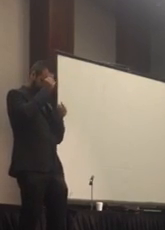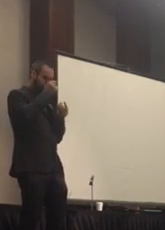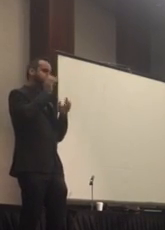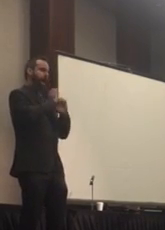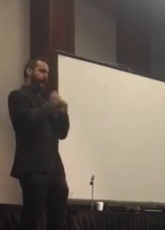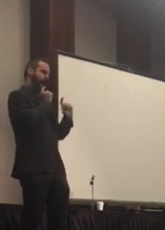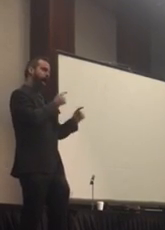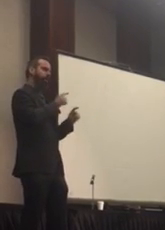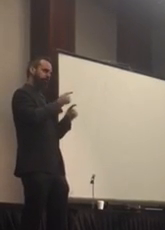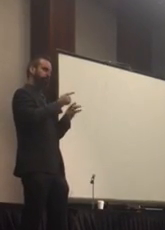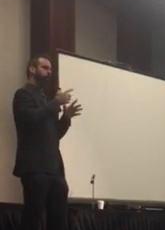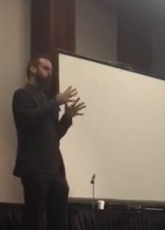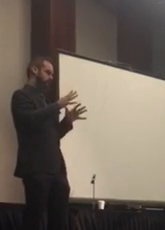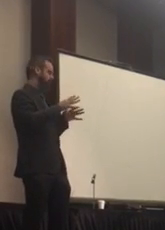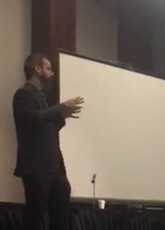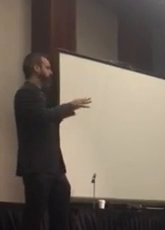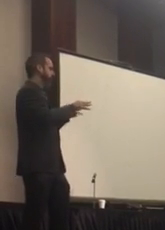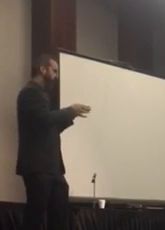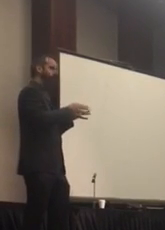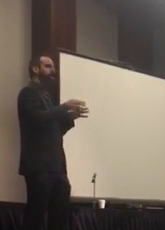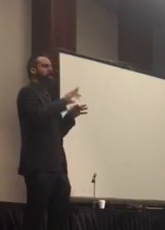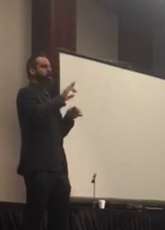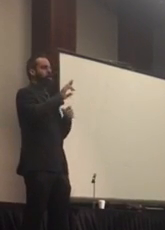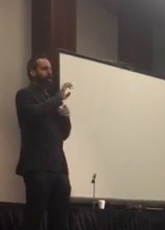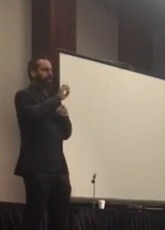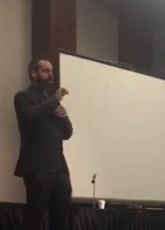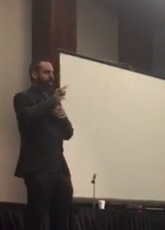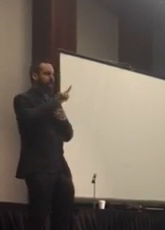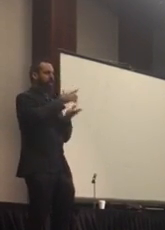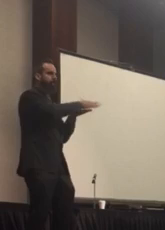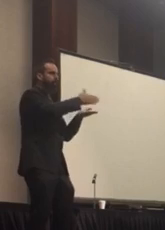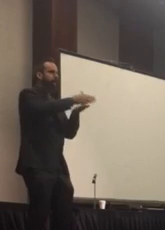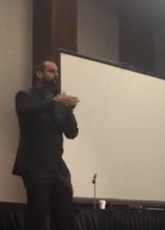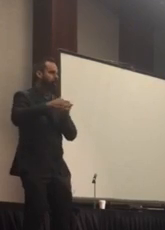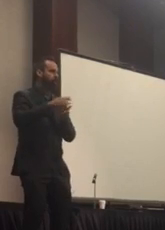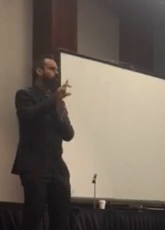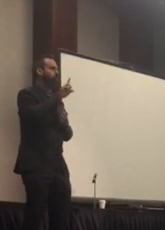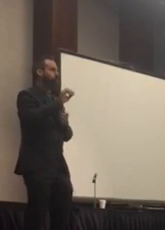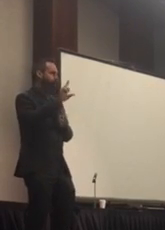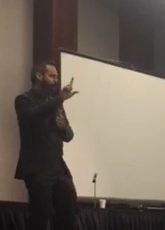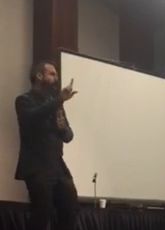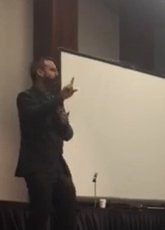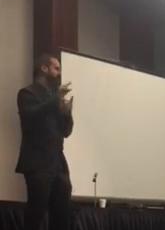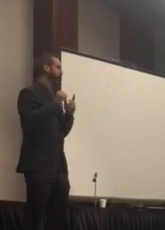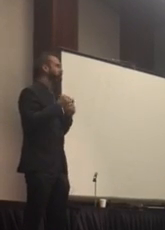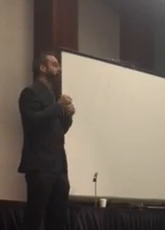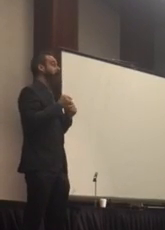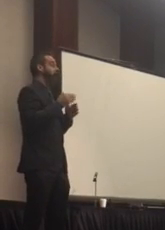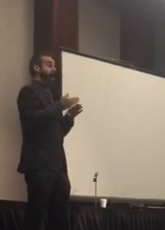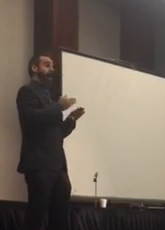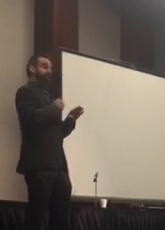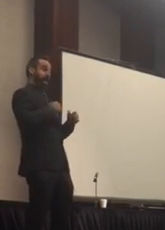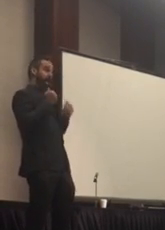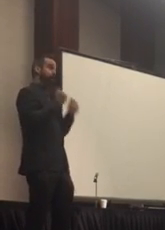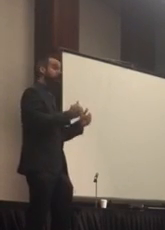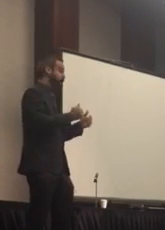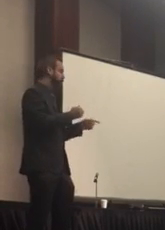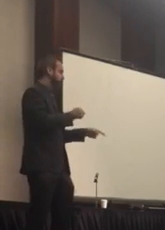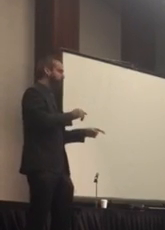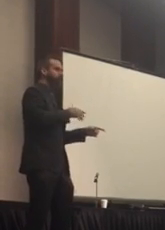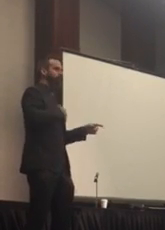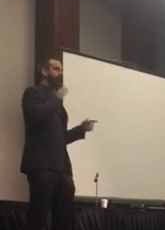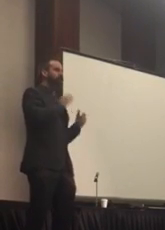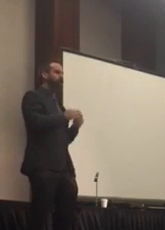of, residential segregation 101. I'm ready. But Ashton jumps in immediately to show off,